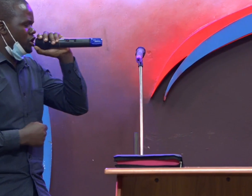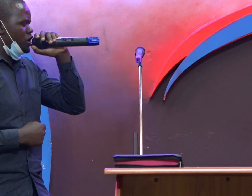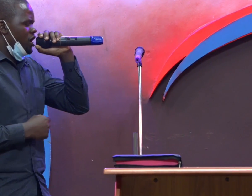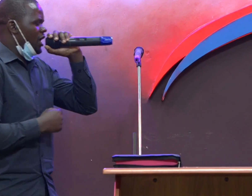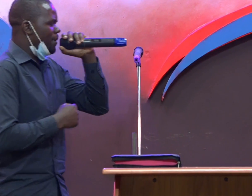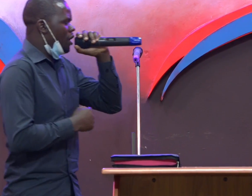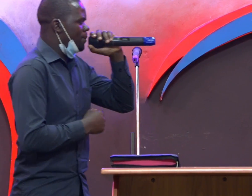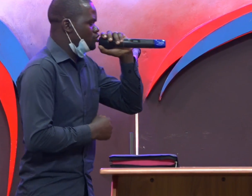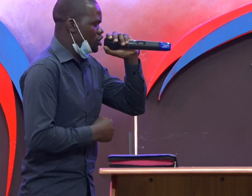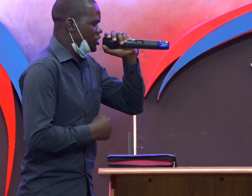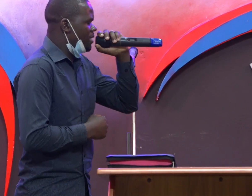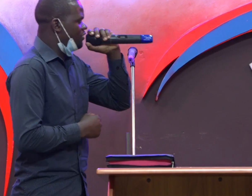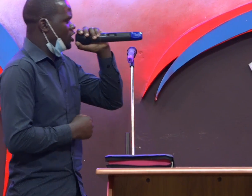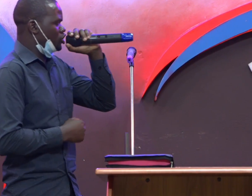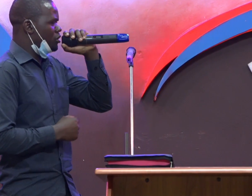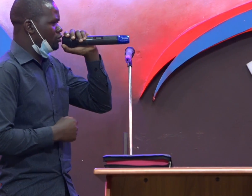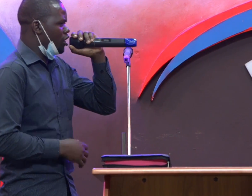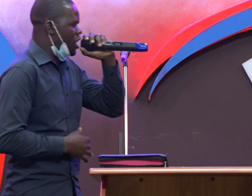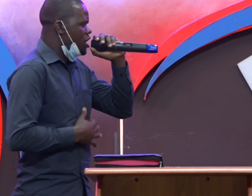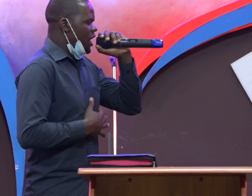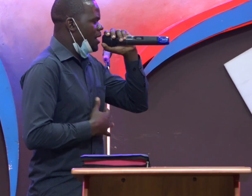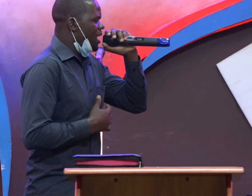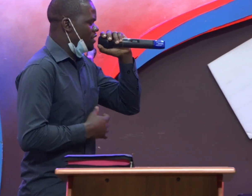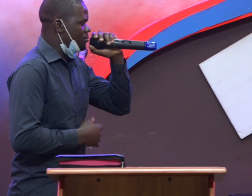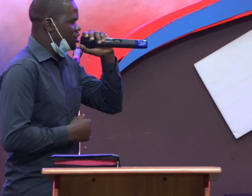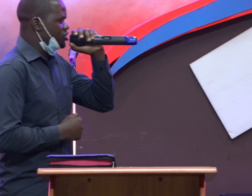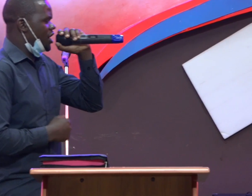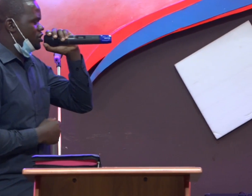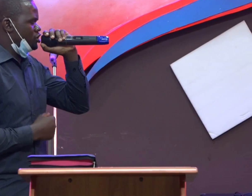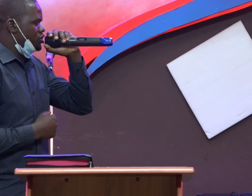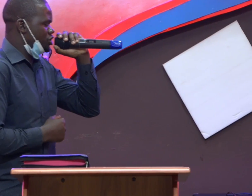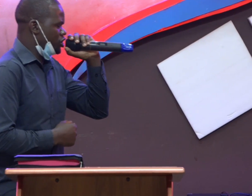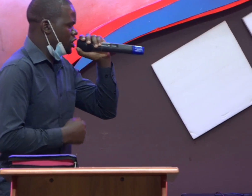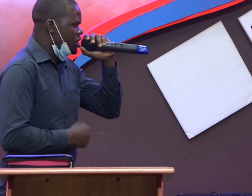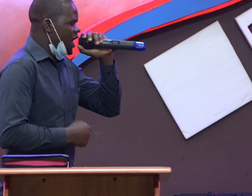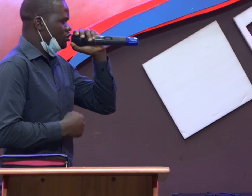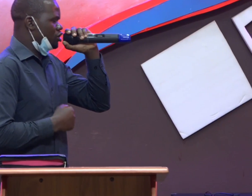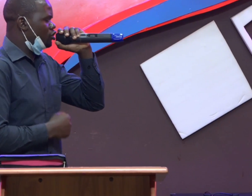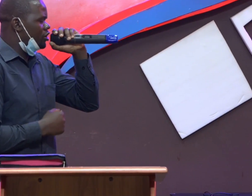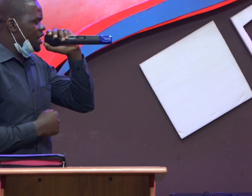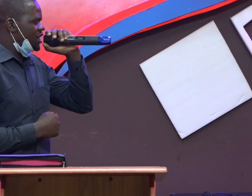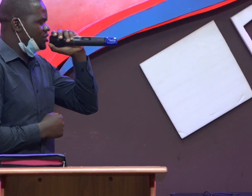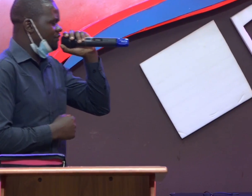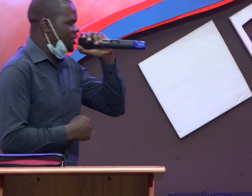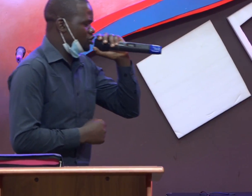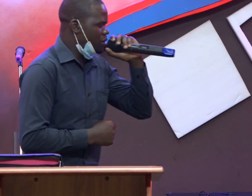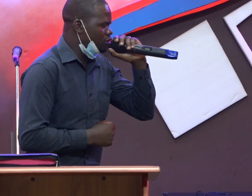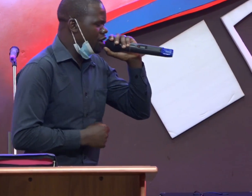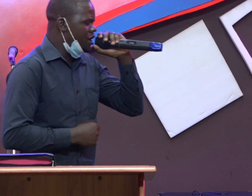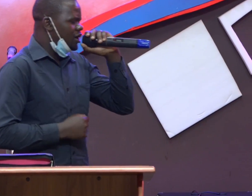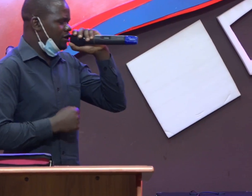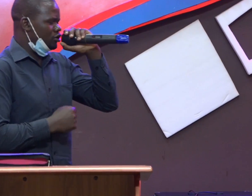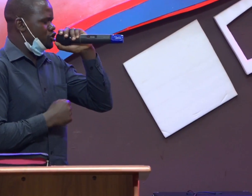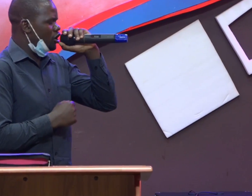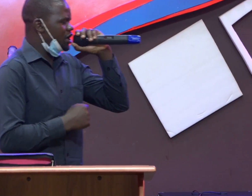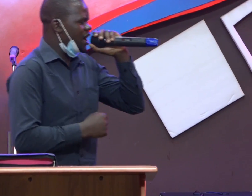UCC, help our pastor team, Heavenly King of Glory, help every minister in the UCC, that you reconnect us, Heavenly King of